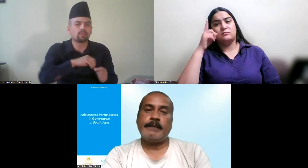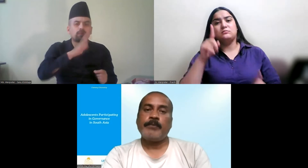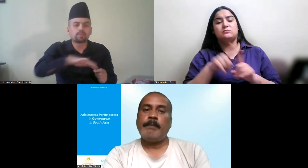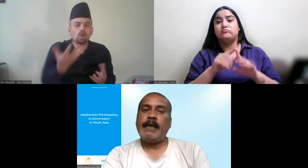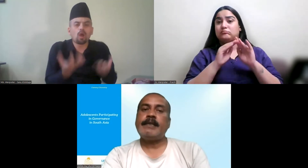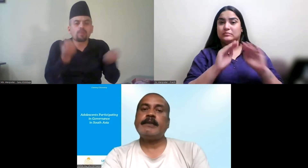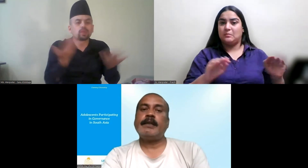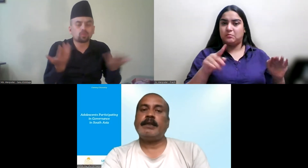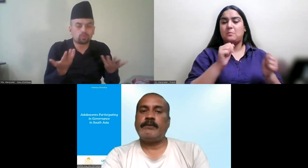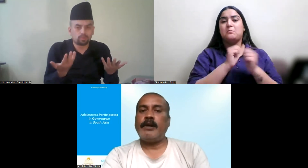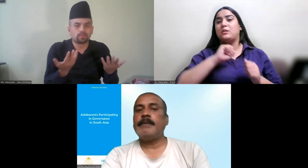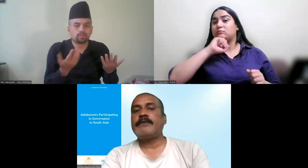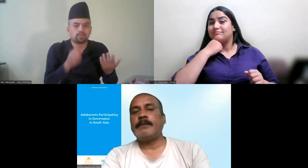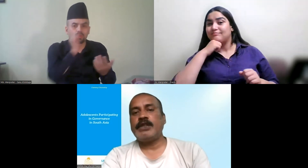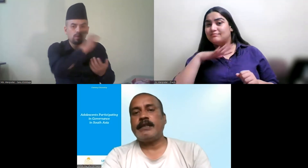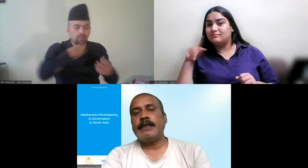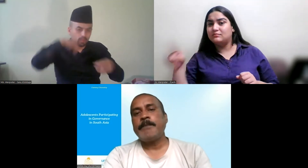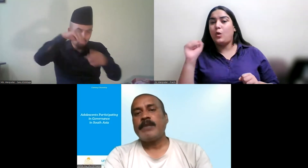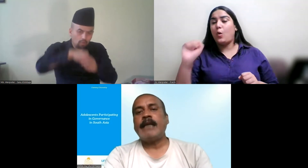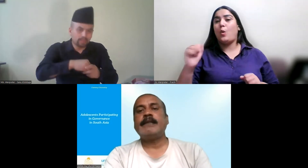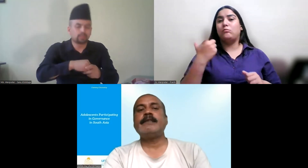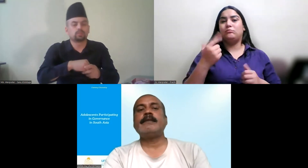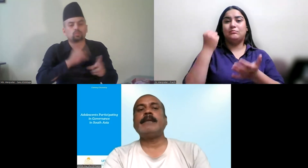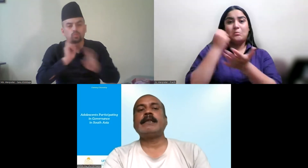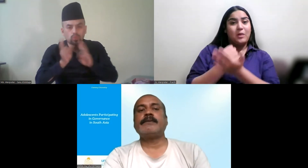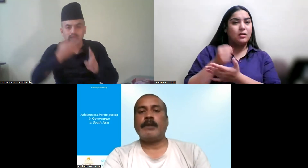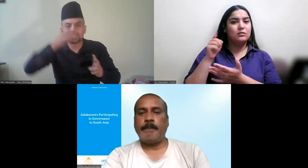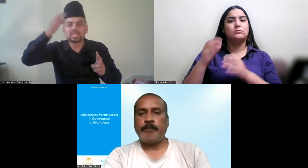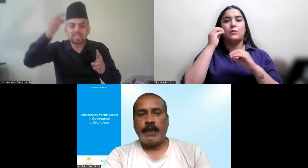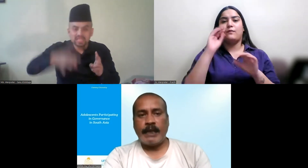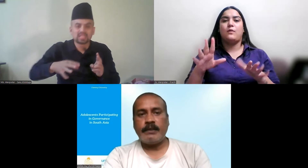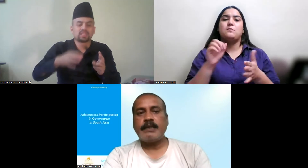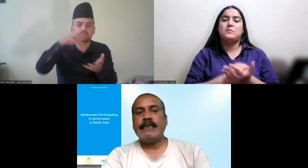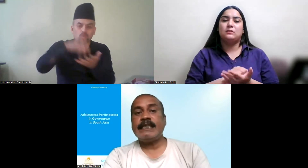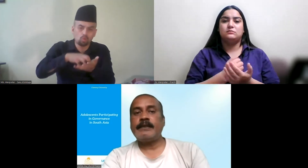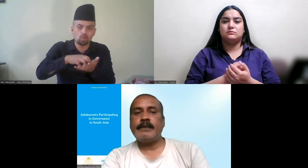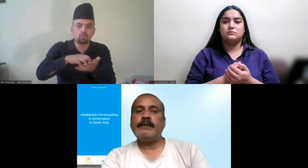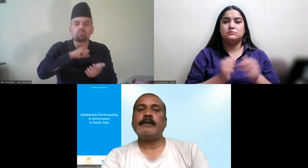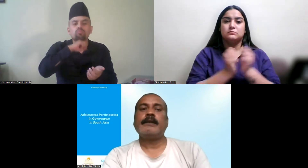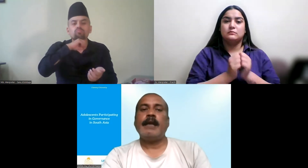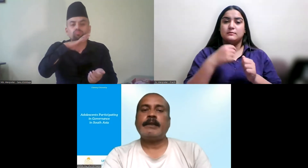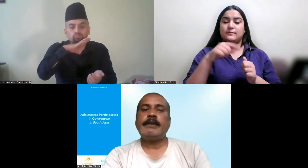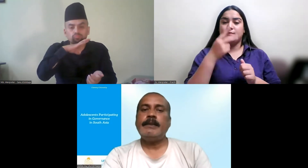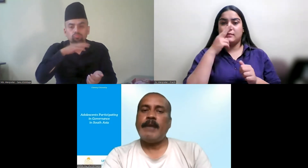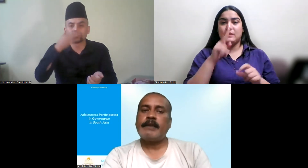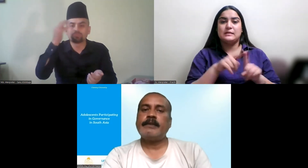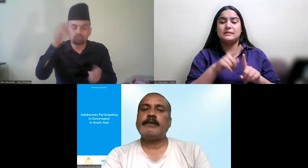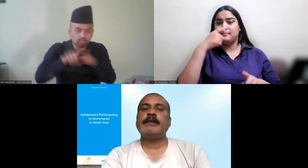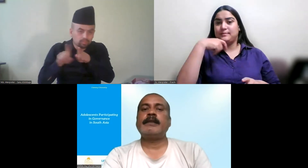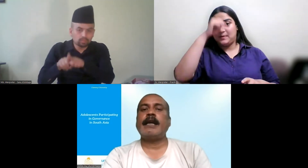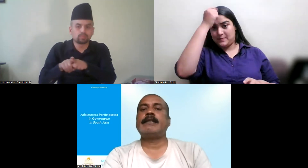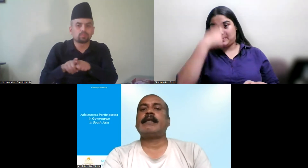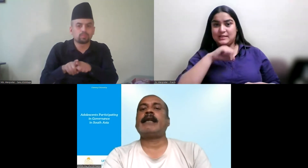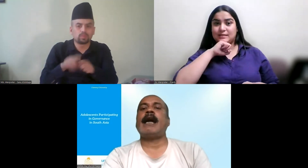rights. Balancing the involvement from children and decision making from adults is critical and the key factors